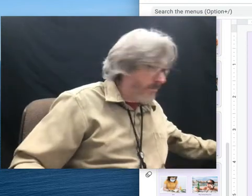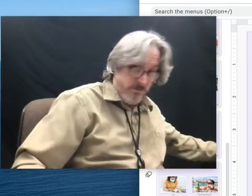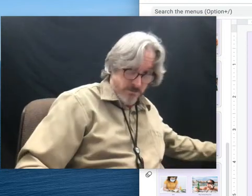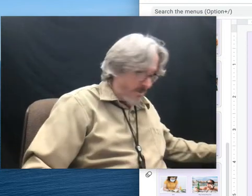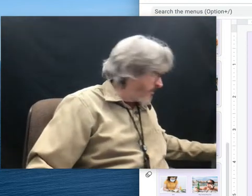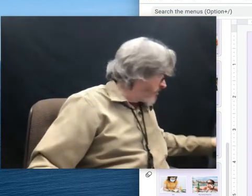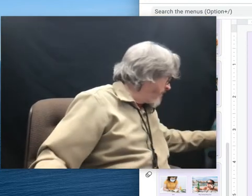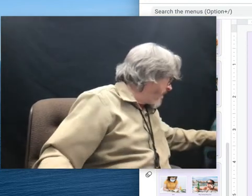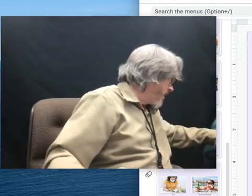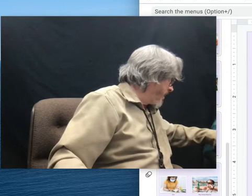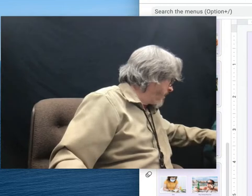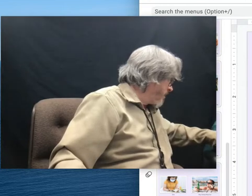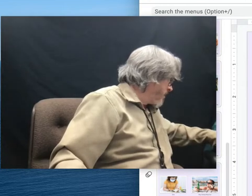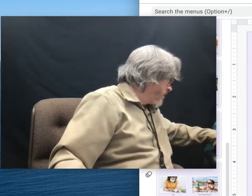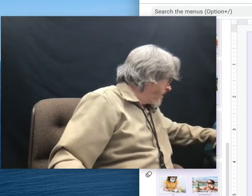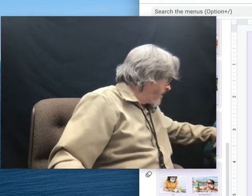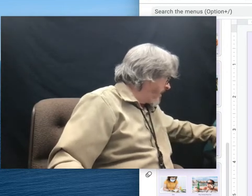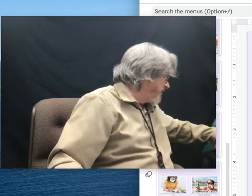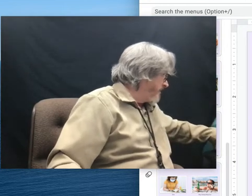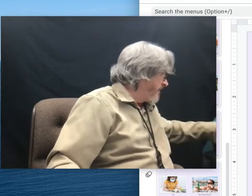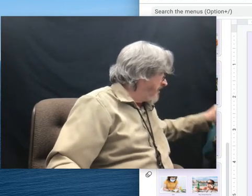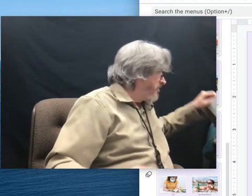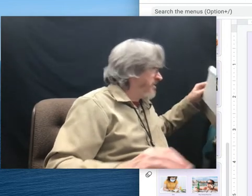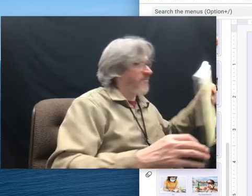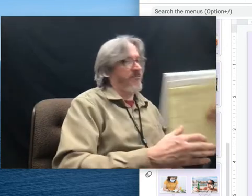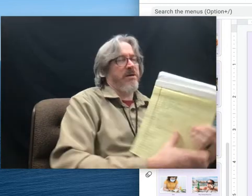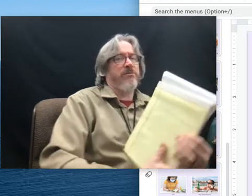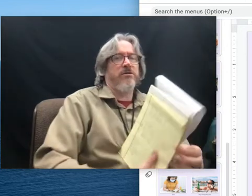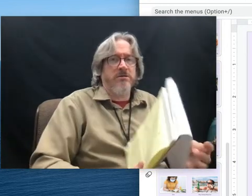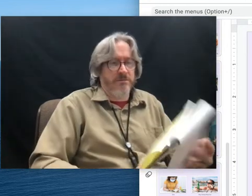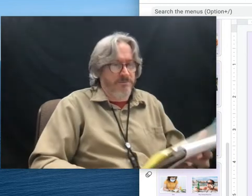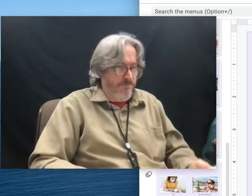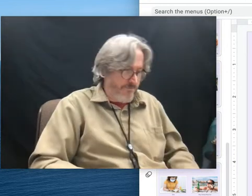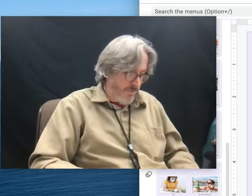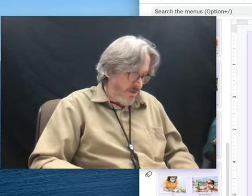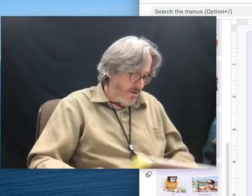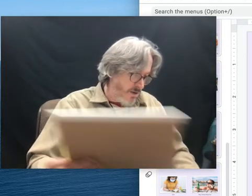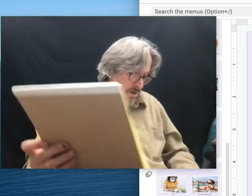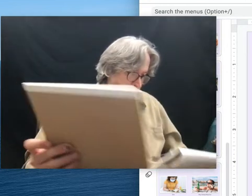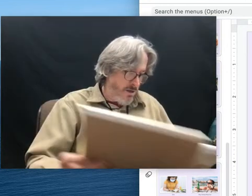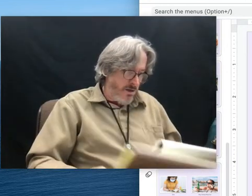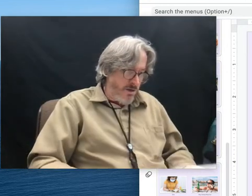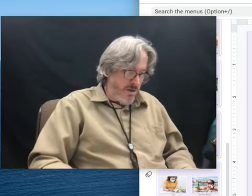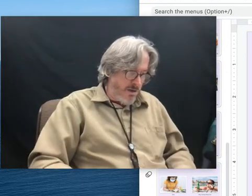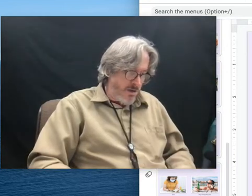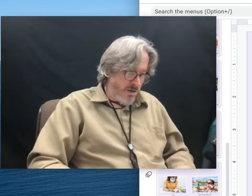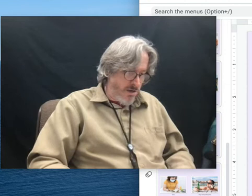Actually, grab my handy dandy sheet of paper.